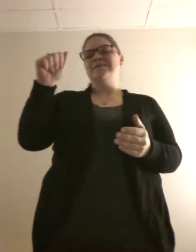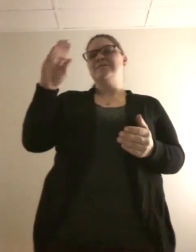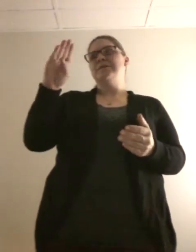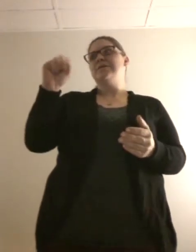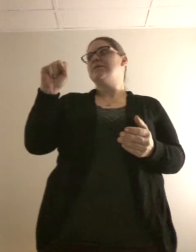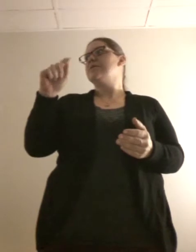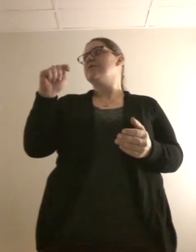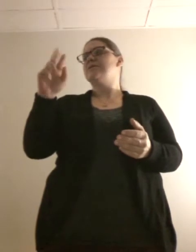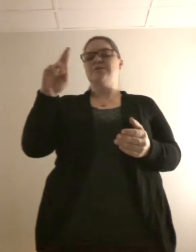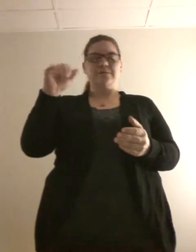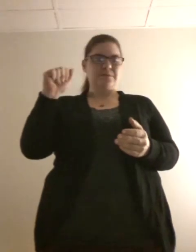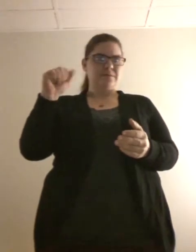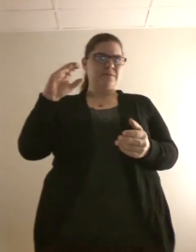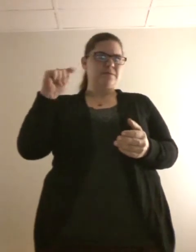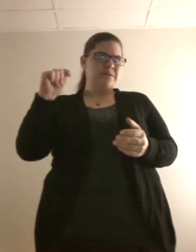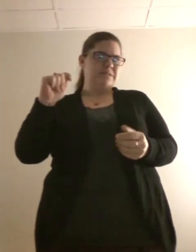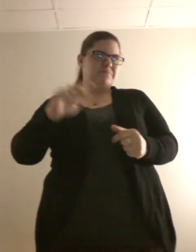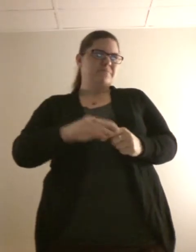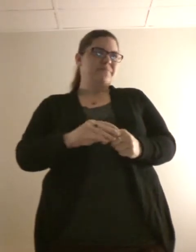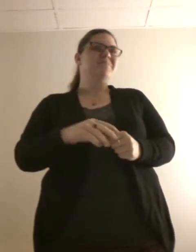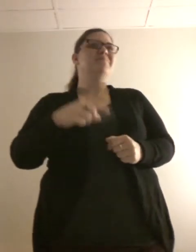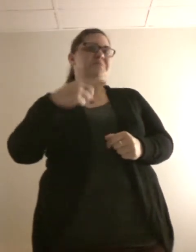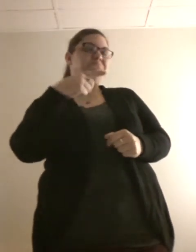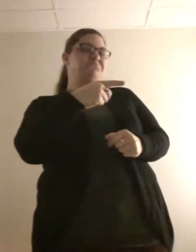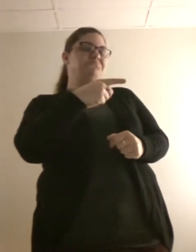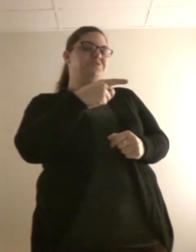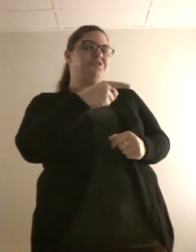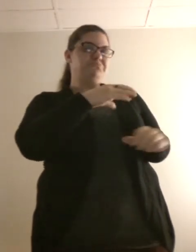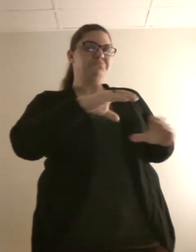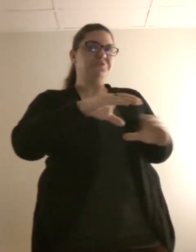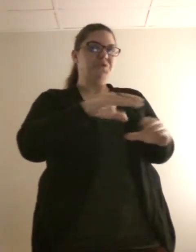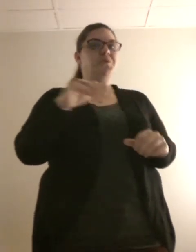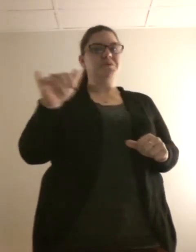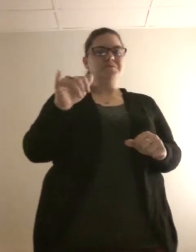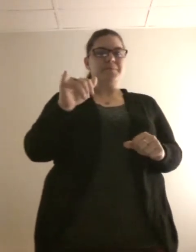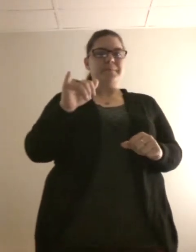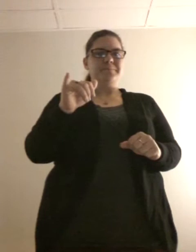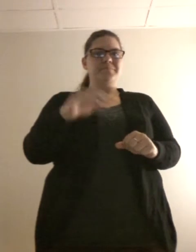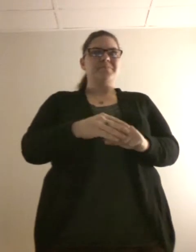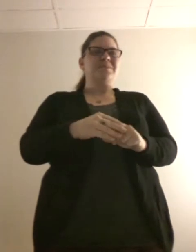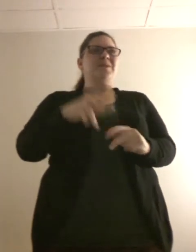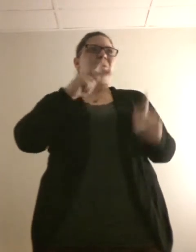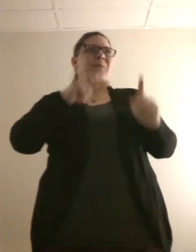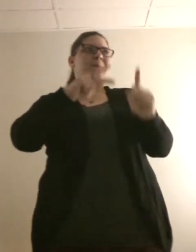looking at things too. People weren't used to seeing flowers painted as big as the screen up